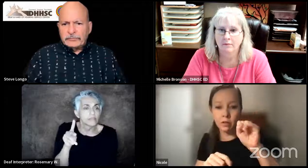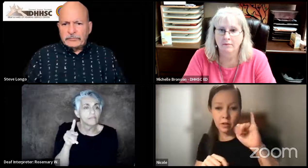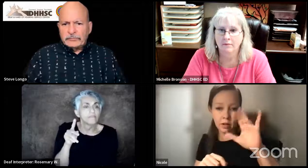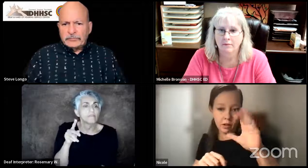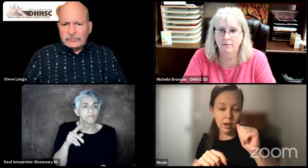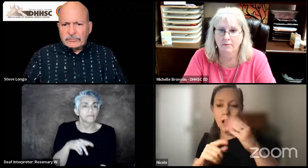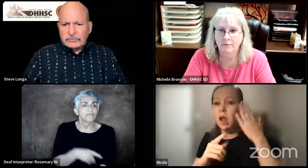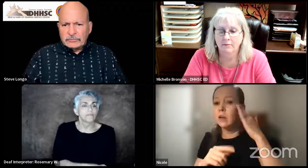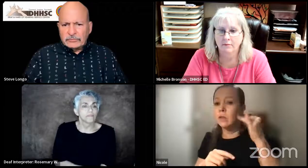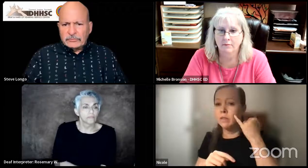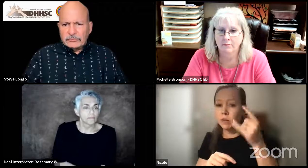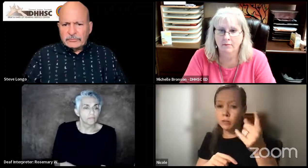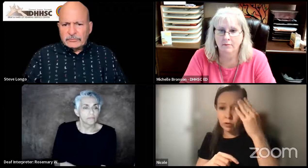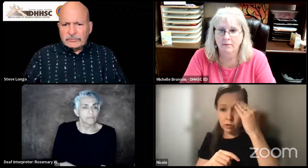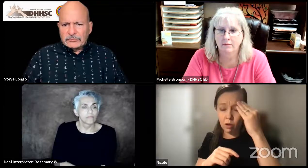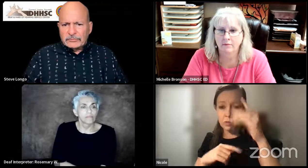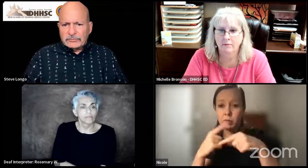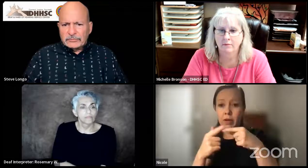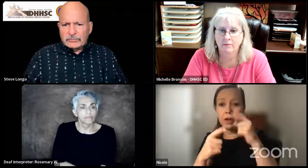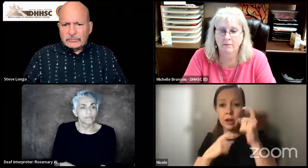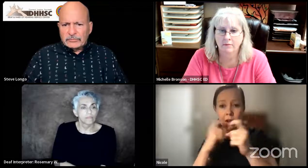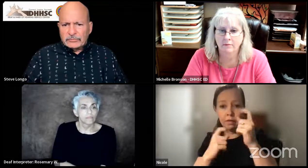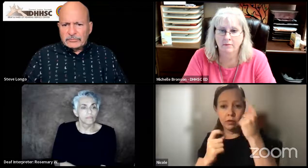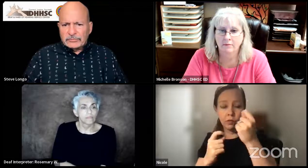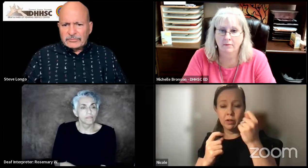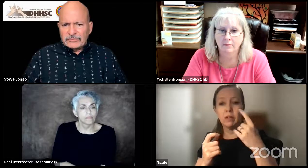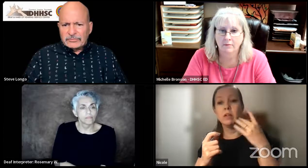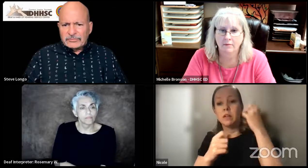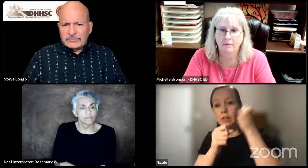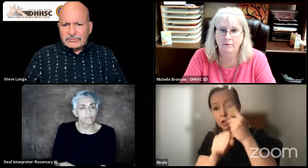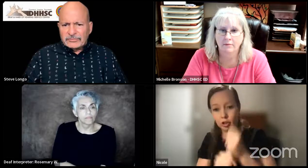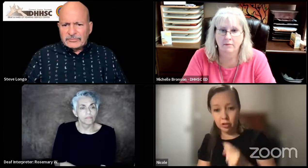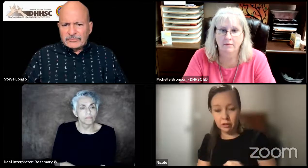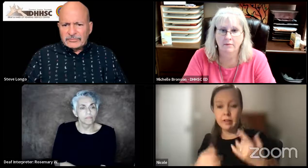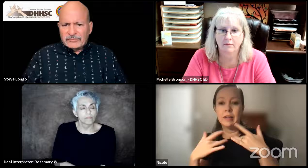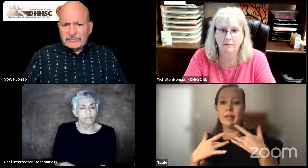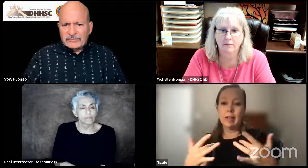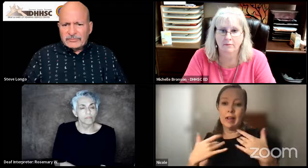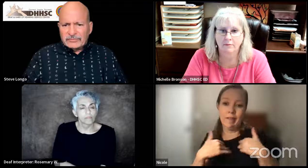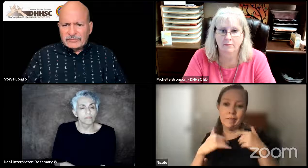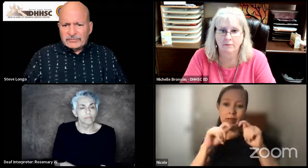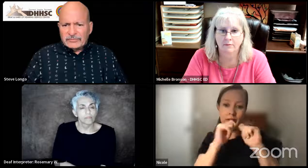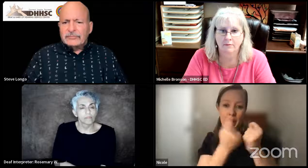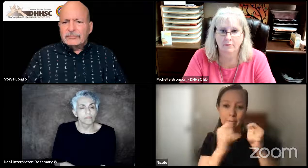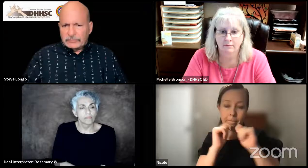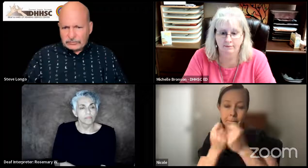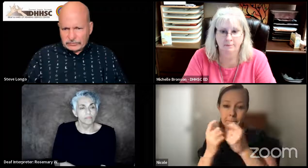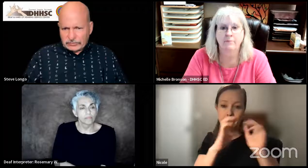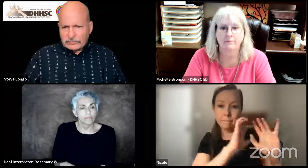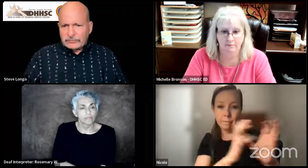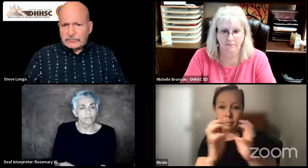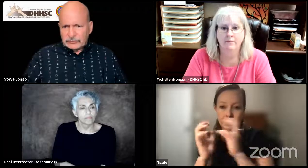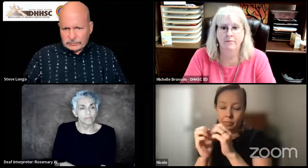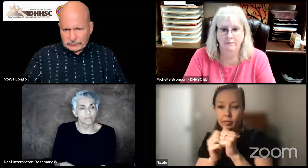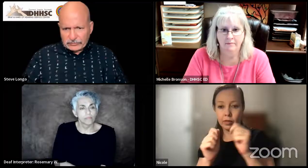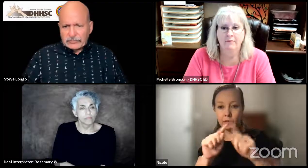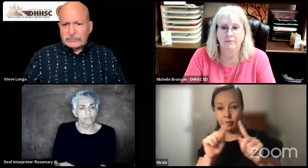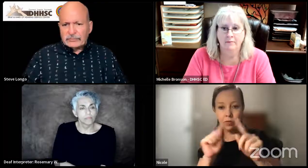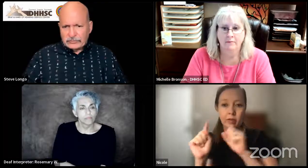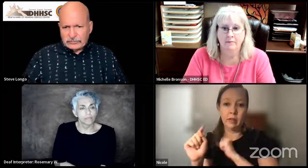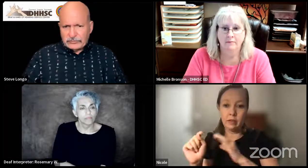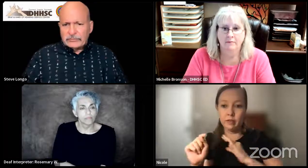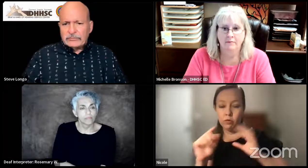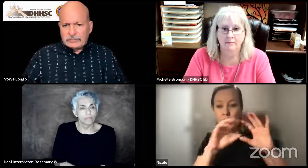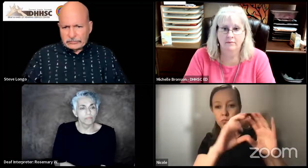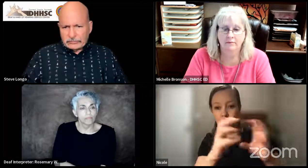Okay, I agree with Jessica. I'm not sure if everyone's aware of Giving Tuesday being annual, but there do tend